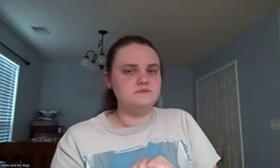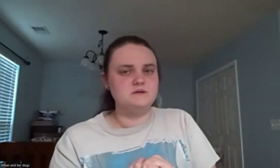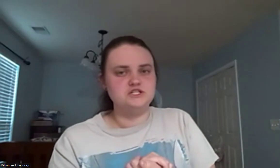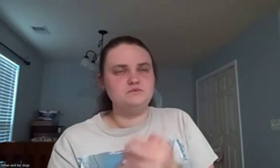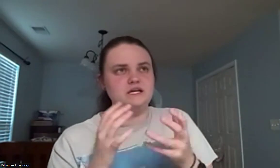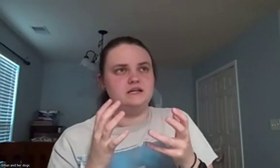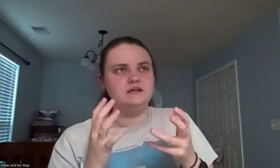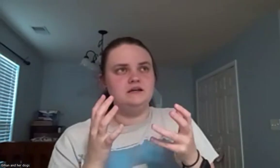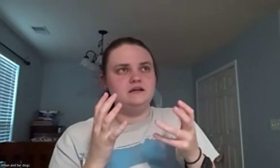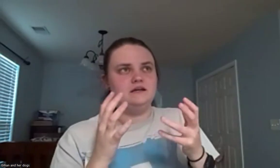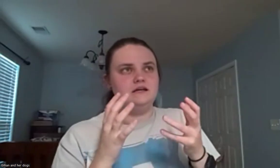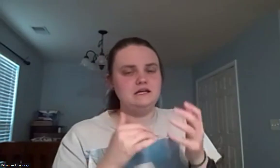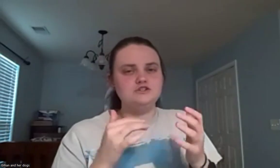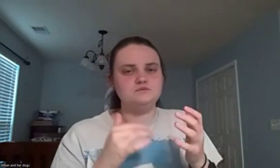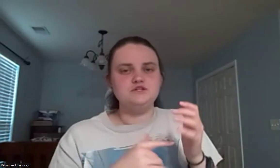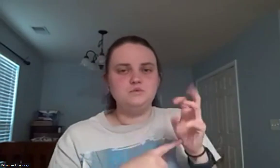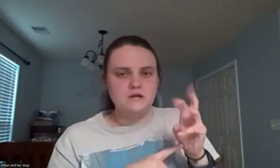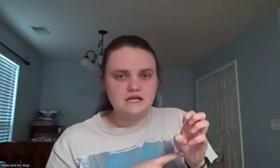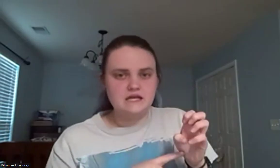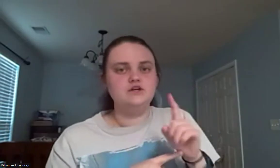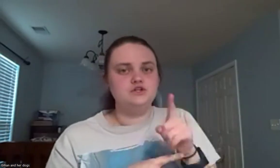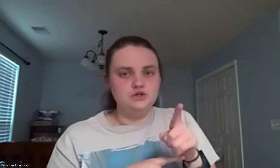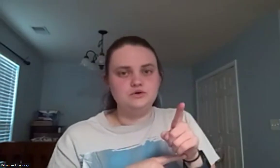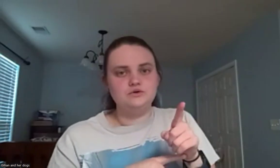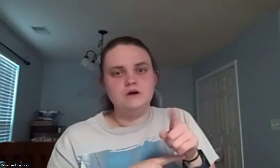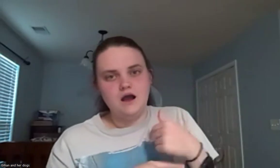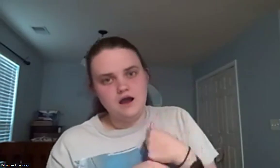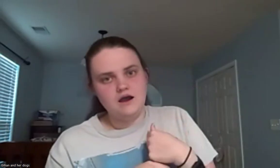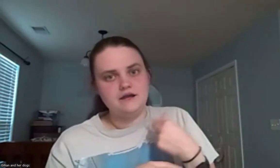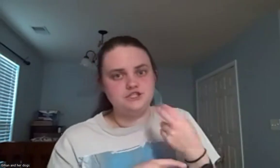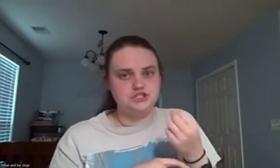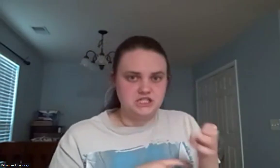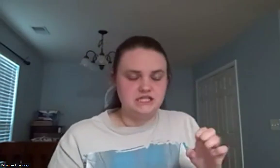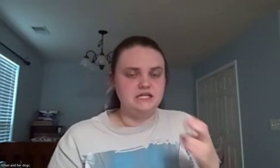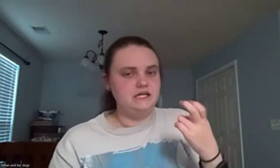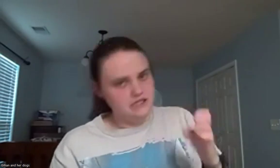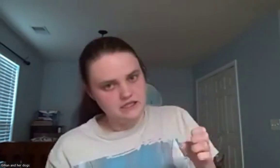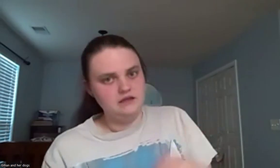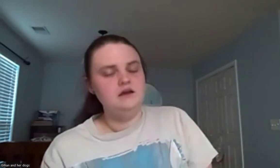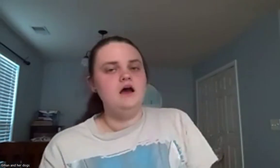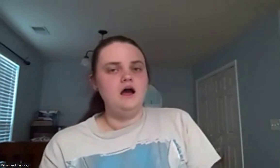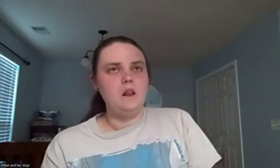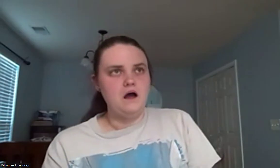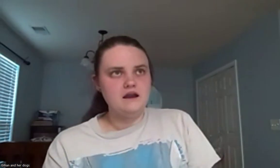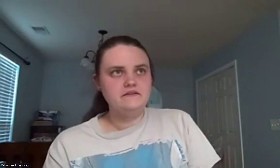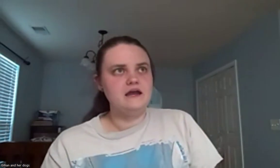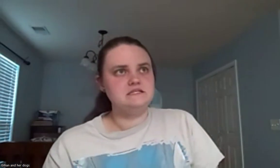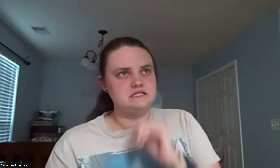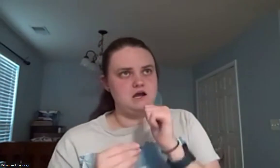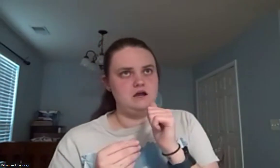especially when in English we do we, you, I, she, he. A lot of that does not,